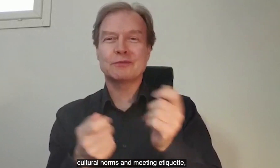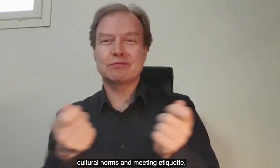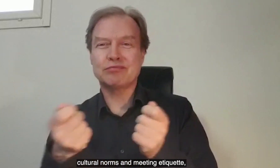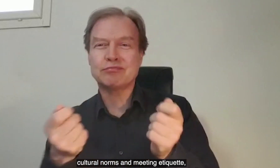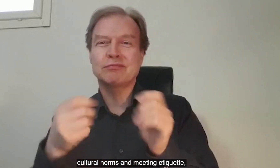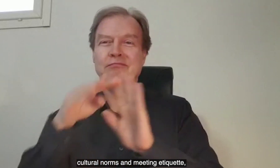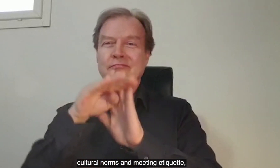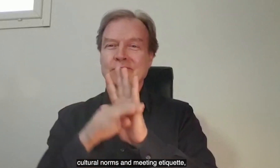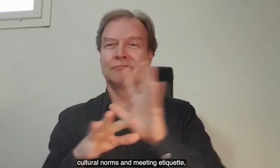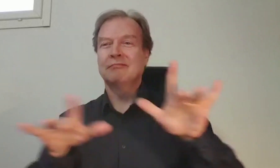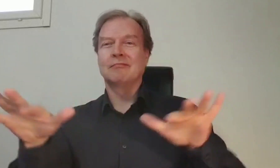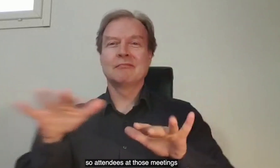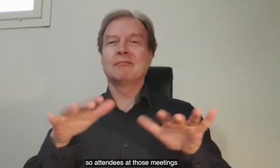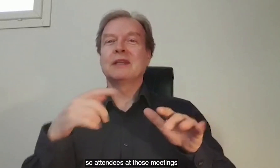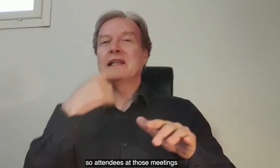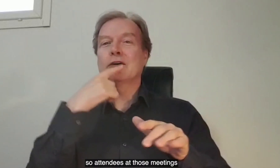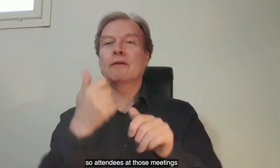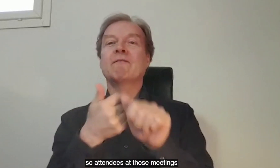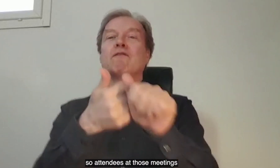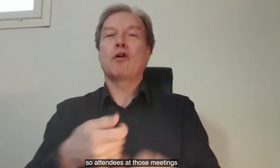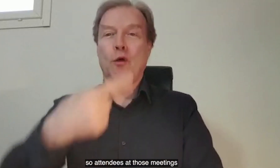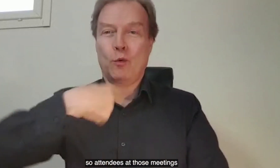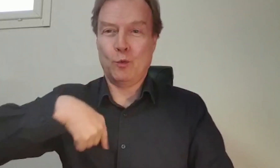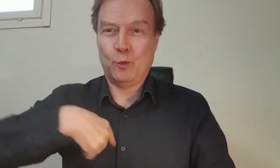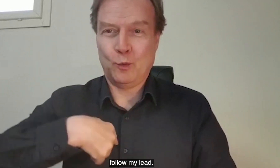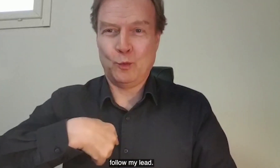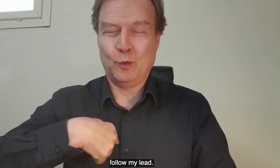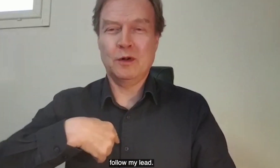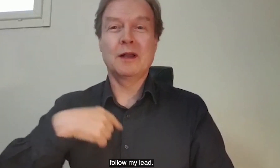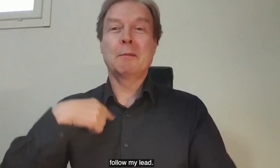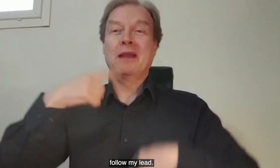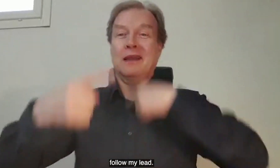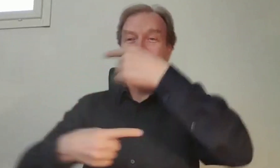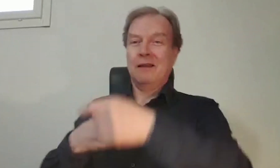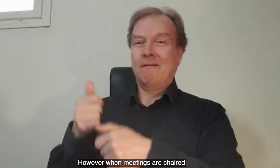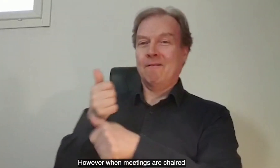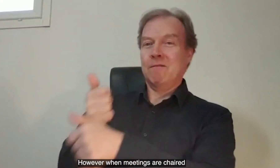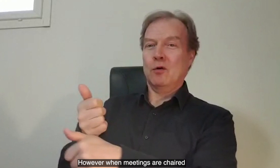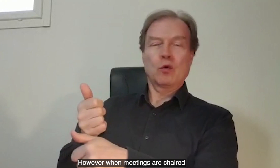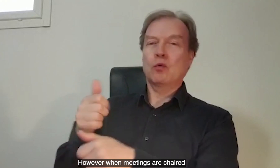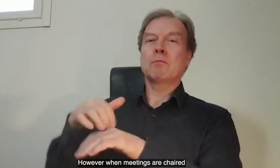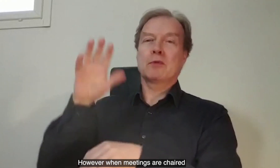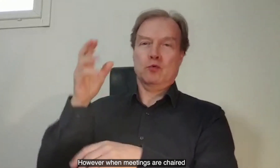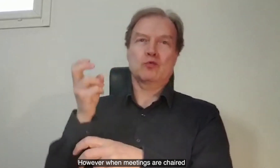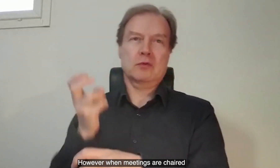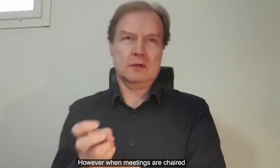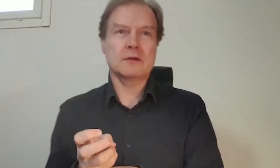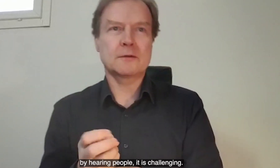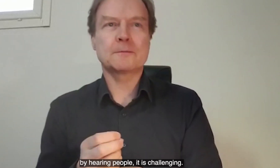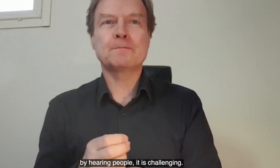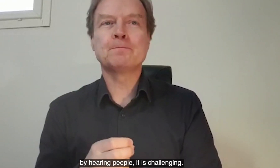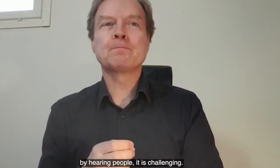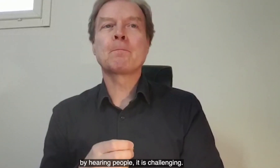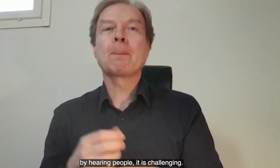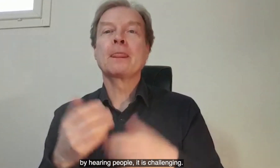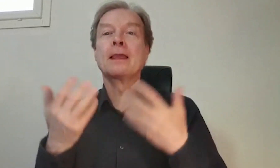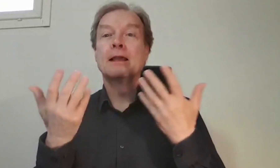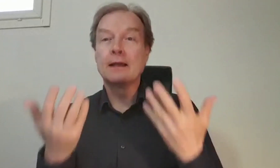norms and meeting etiquette, so attendees at those meetings follow my lead. However, when meetings are chaired by hearing